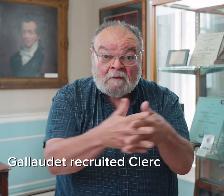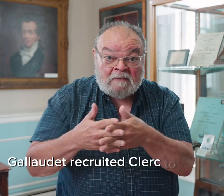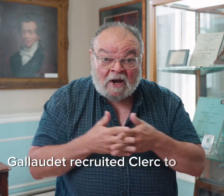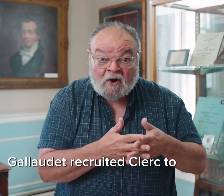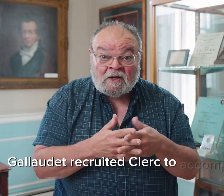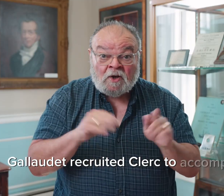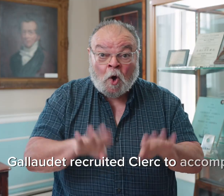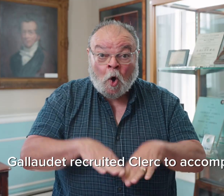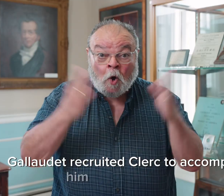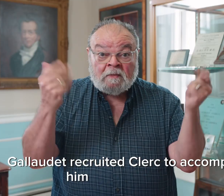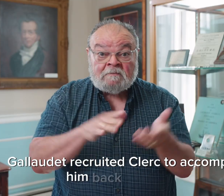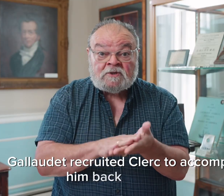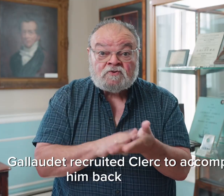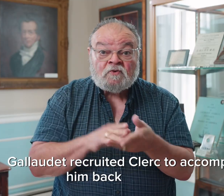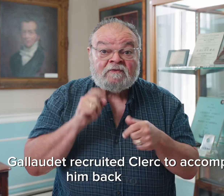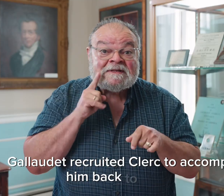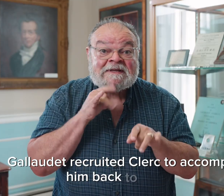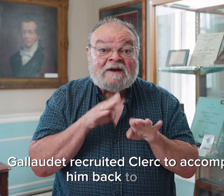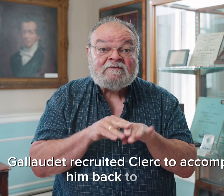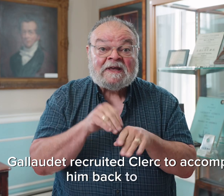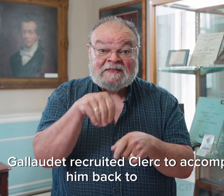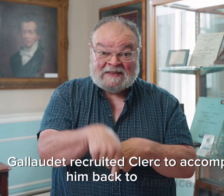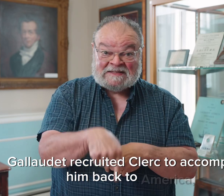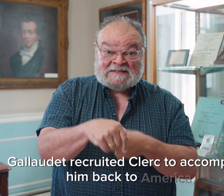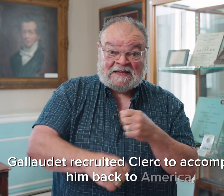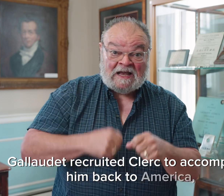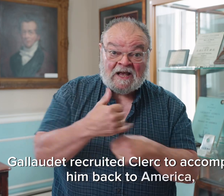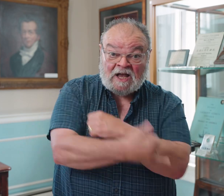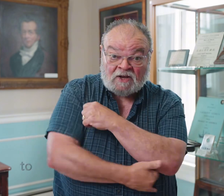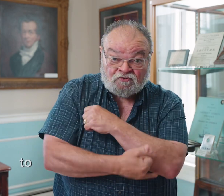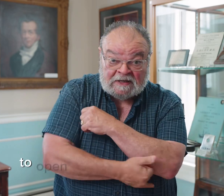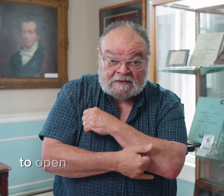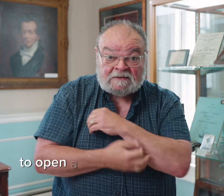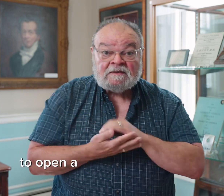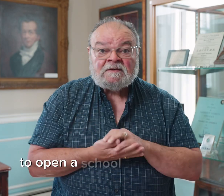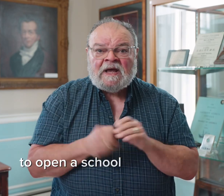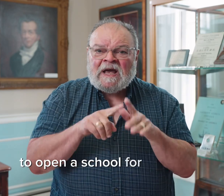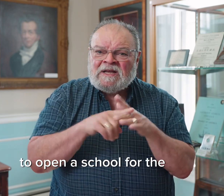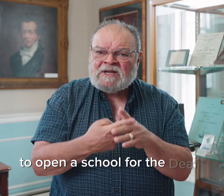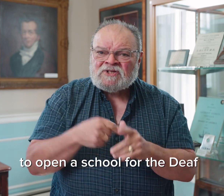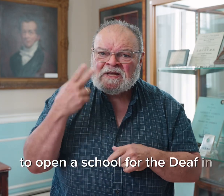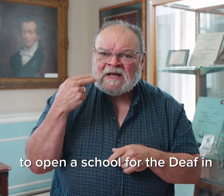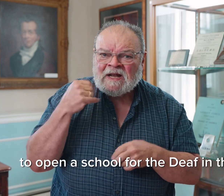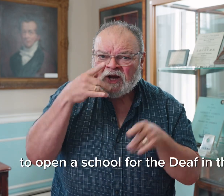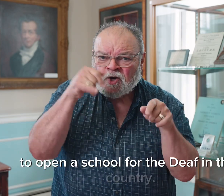to accompany him back to America to open a school for the deaf in this country.